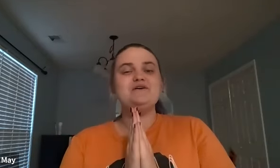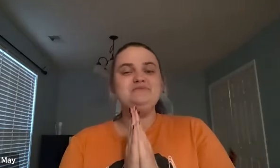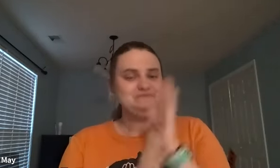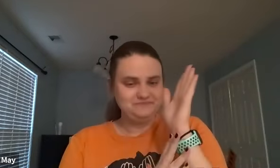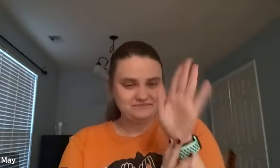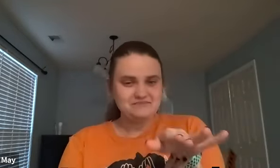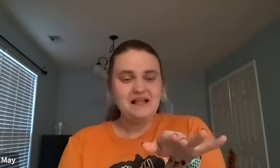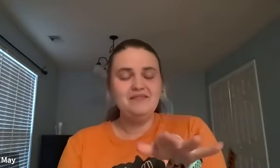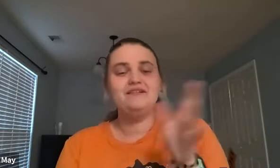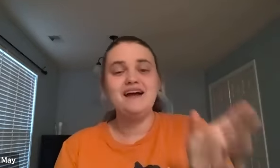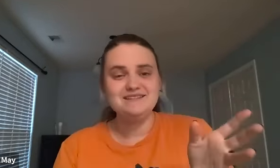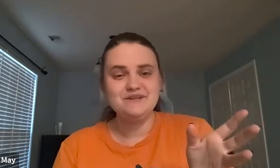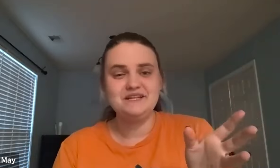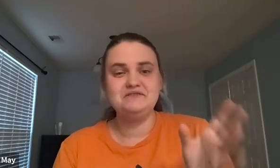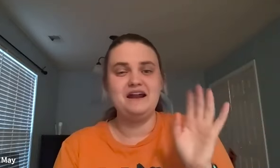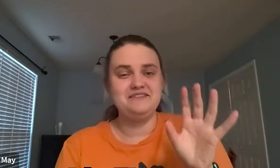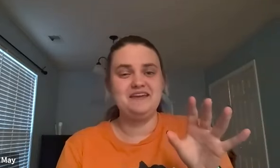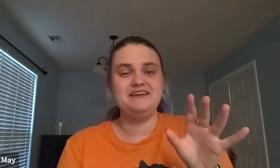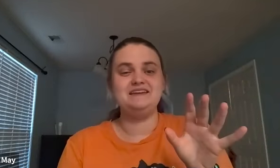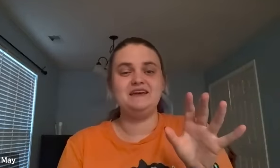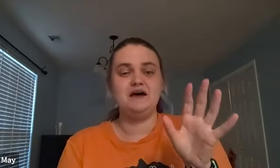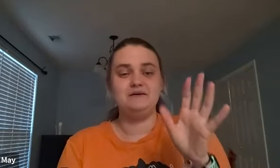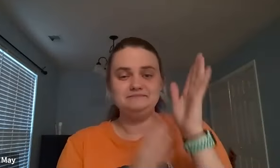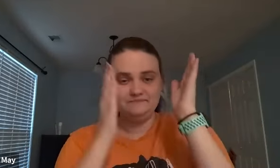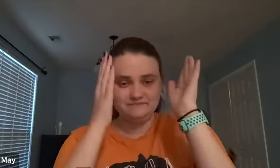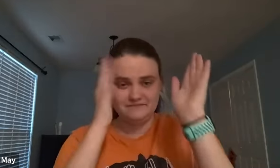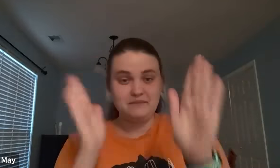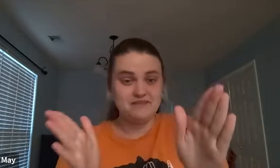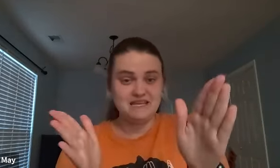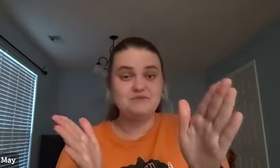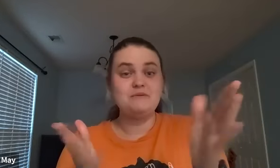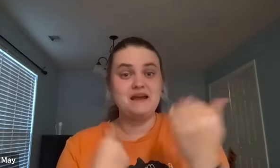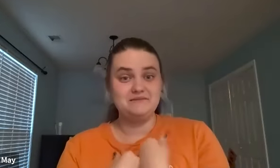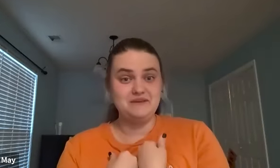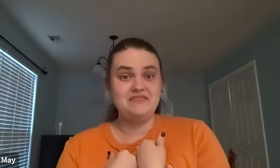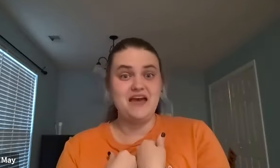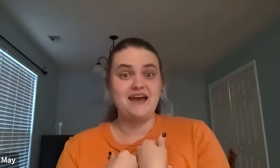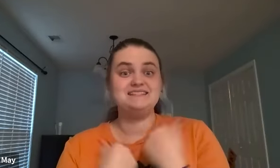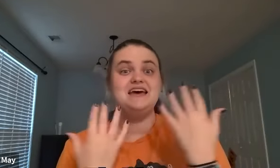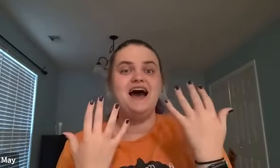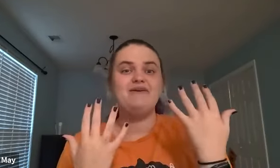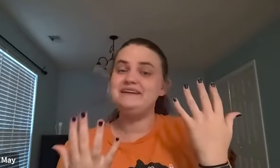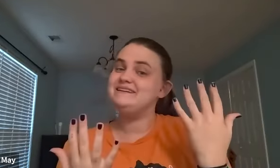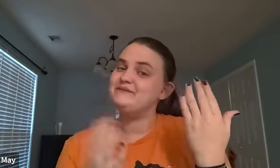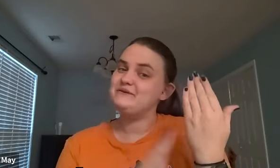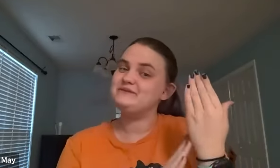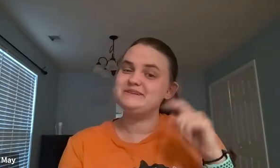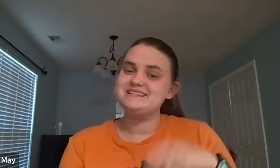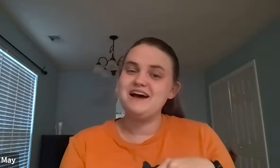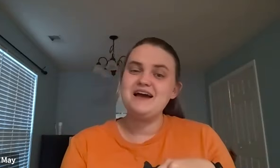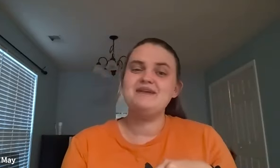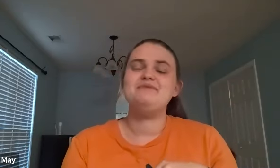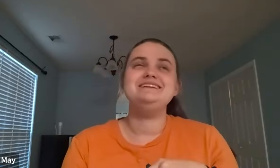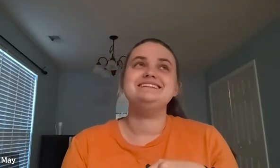So in the last meeting, right at the end, Miss Amy reminded me that when we were doing time, we did